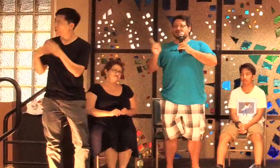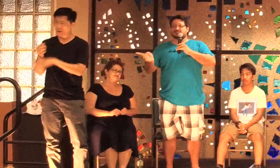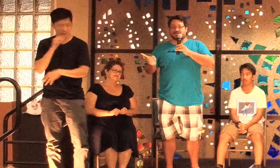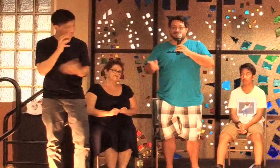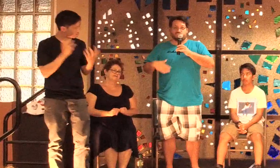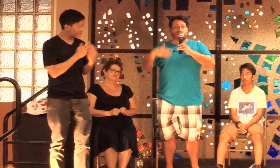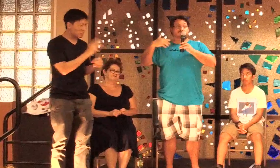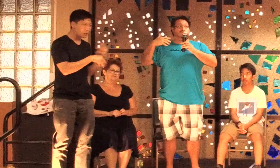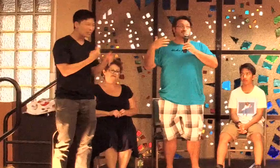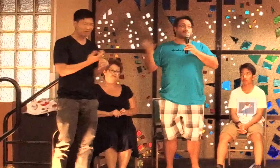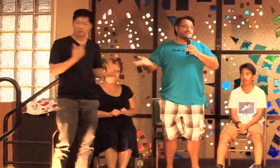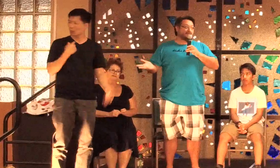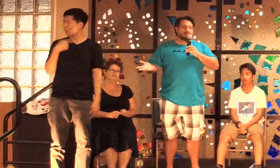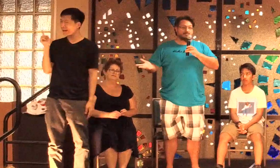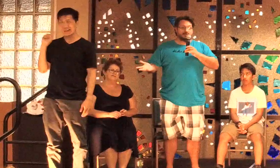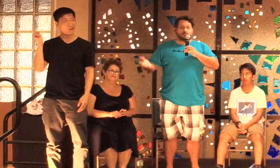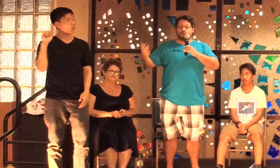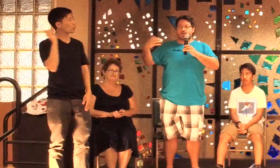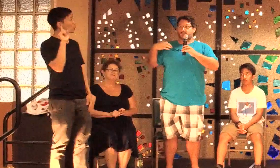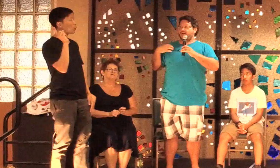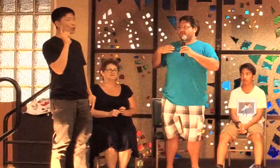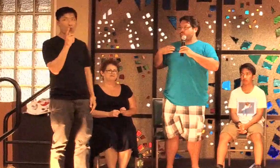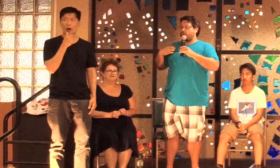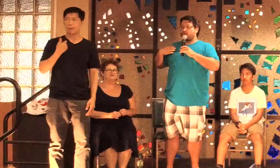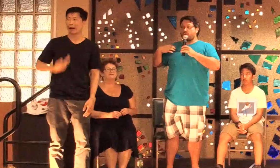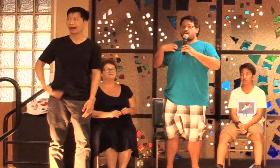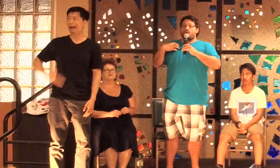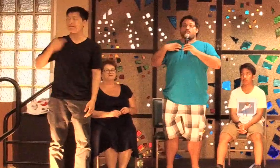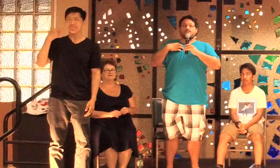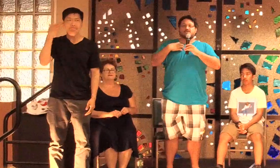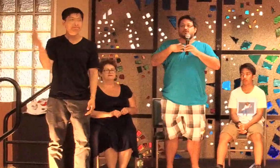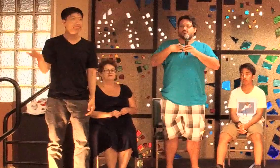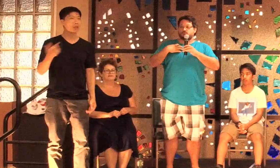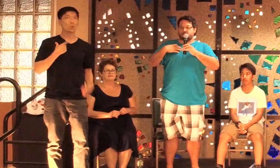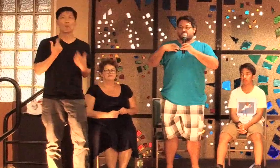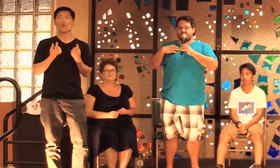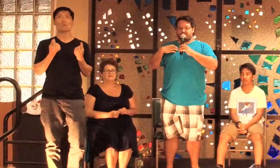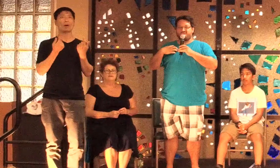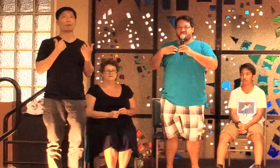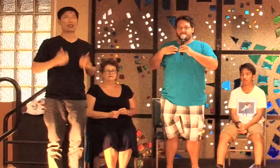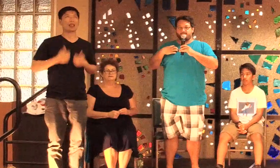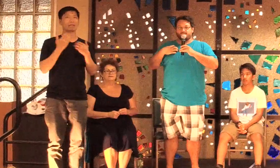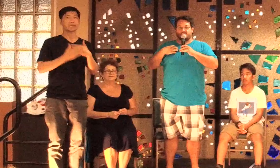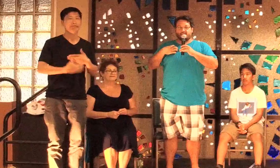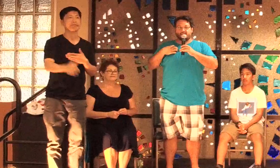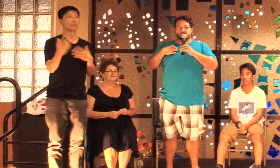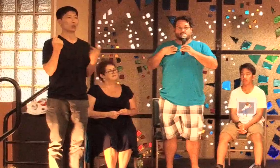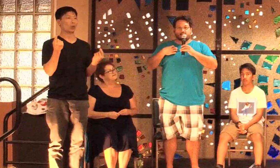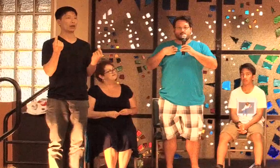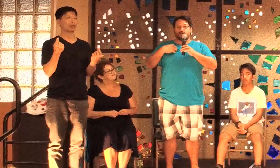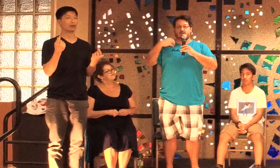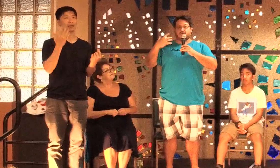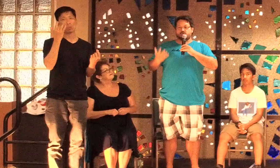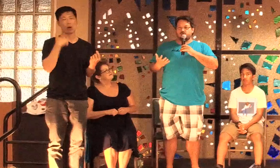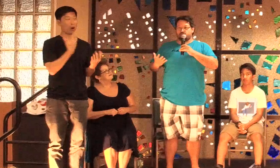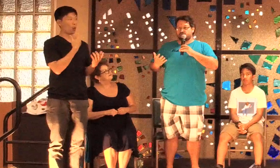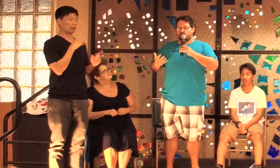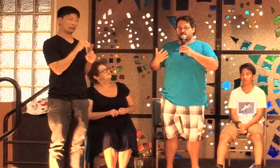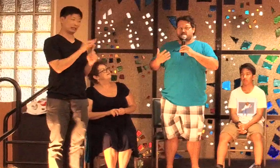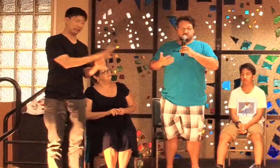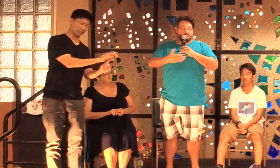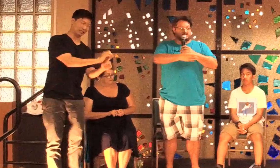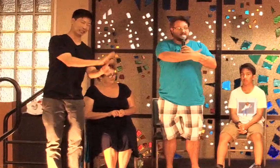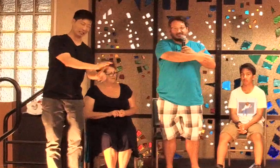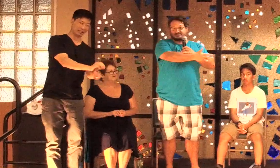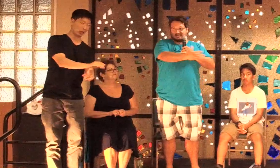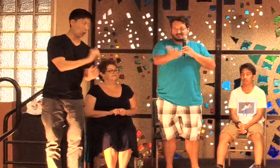don't belong on that side. Well, where do I belong? Who am I? Where? What am I supposed to do with my life? And that's why we want to introduce